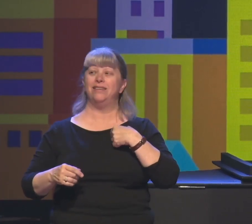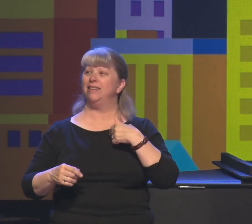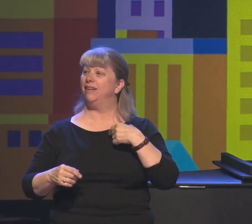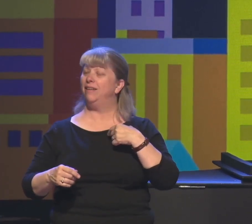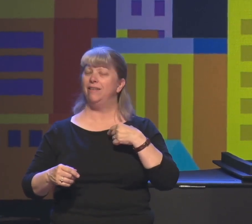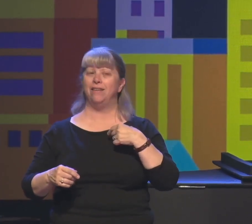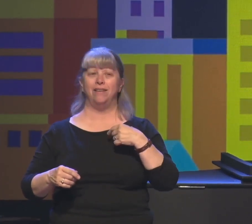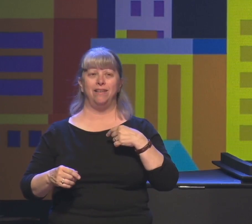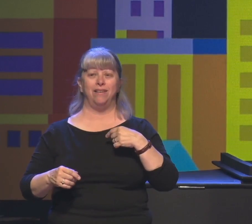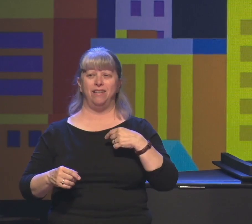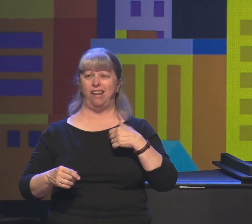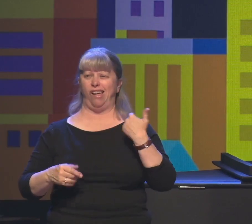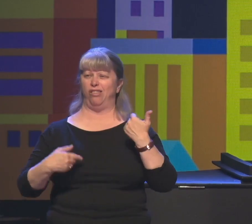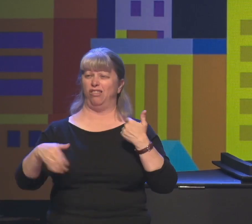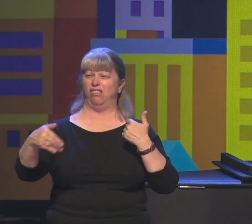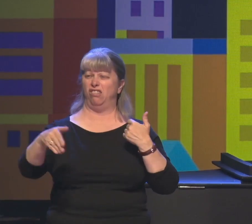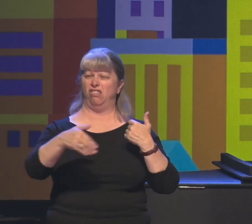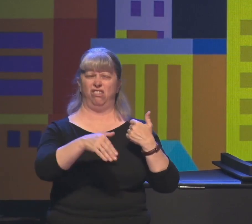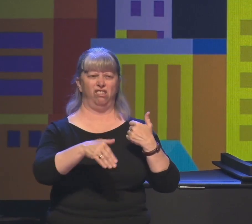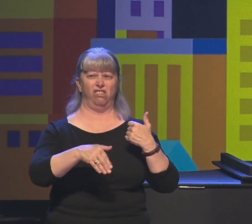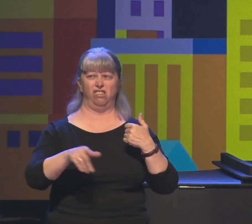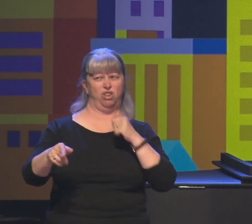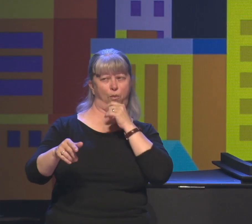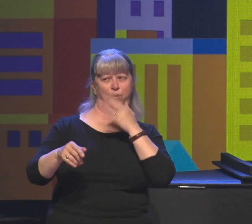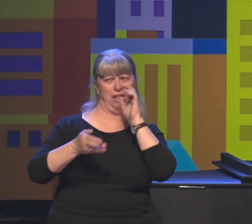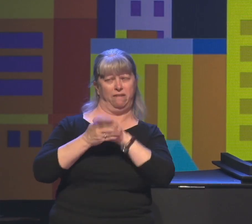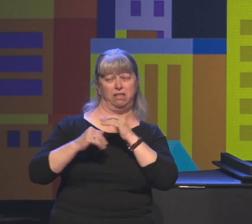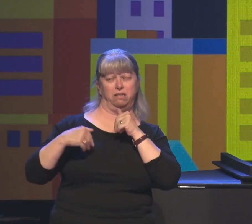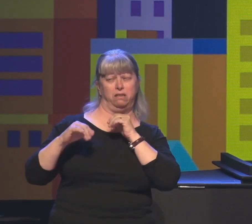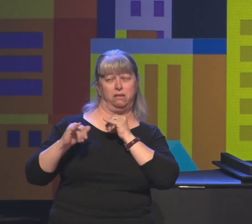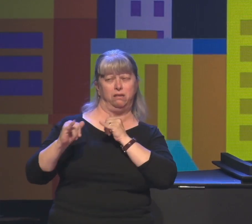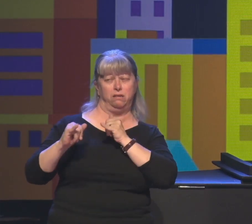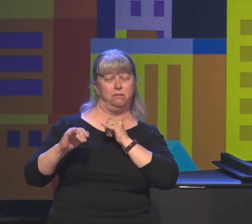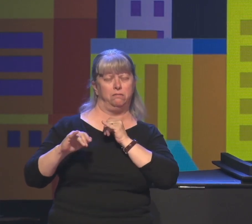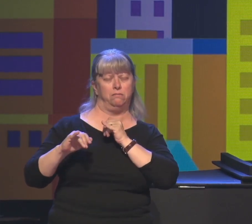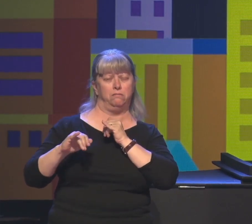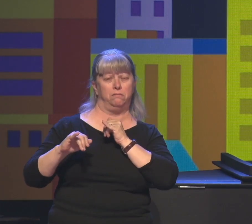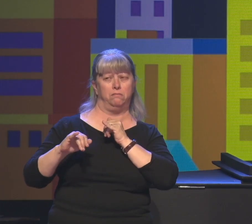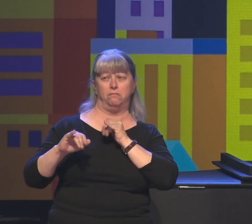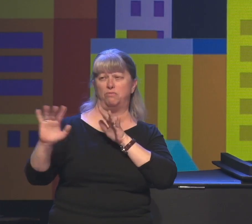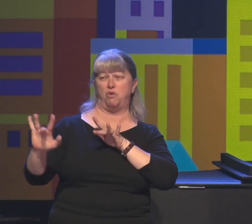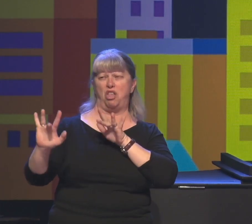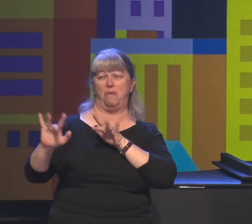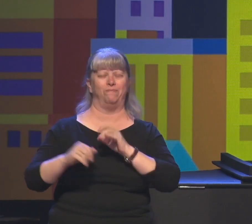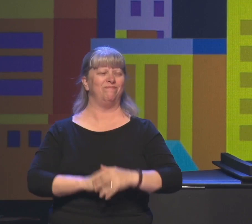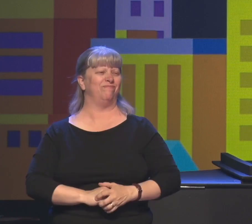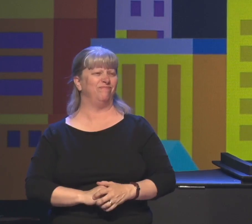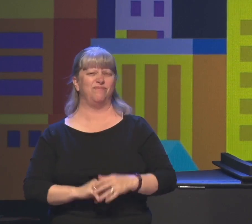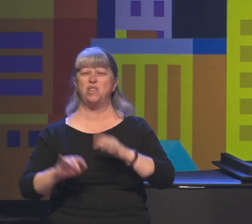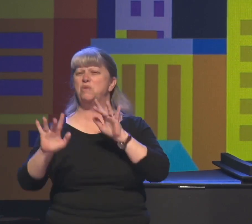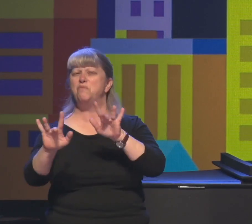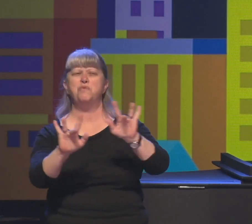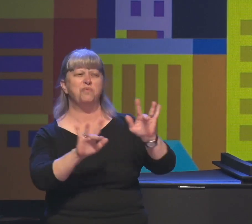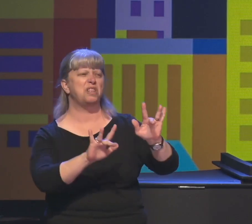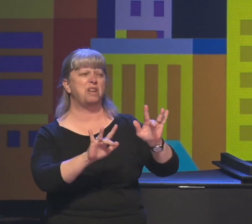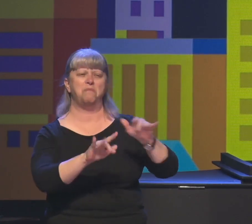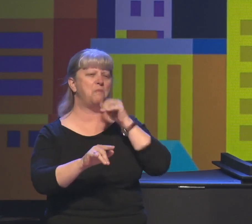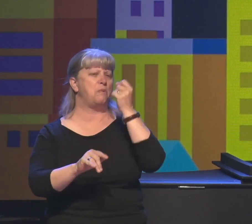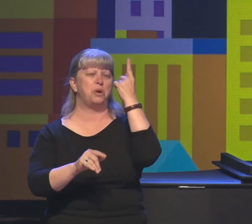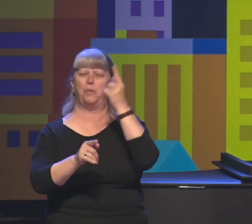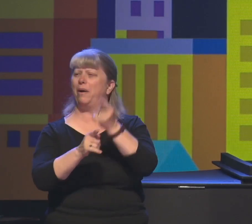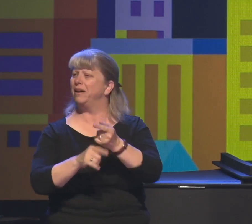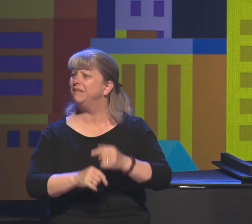It's othering. It's saying, oh, well, this person doesn't believe like me, so they must, oh, poor them. Poor them. They just don't get it right.